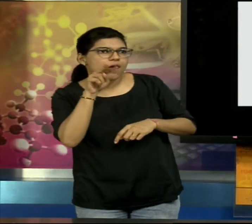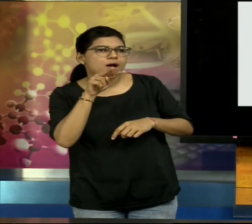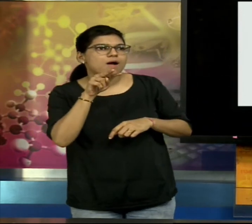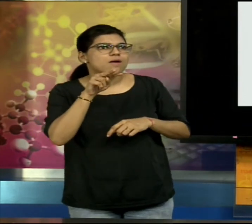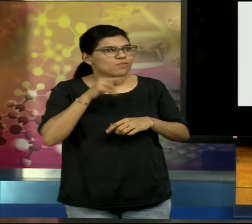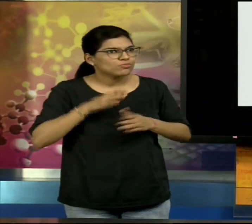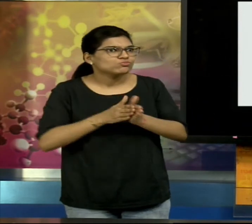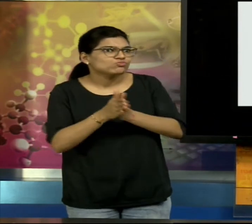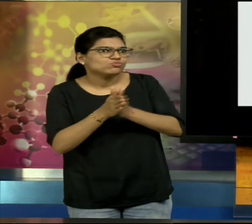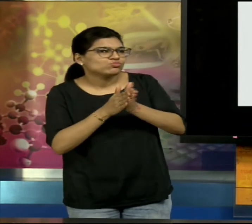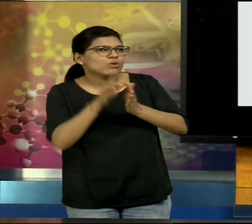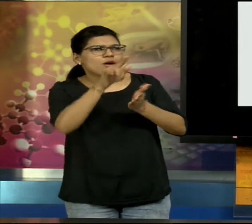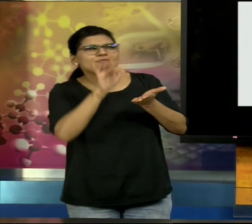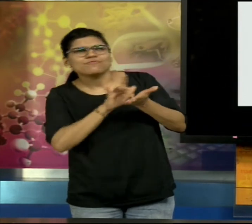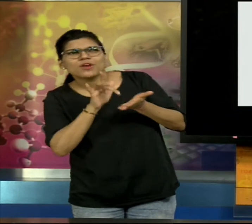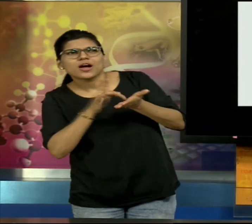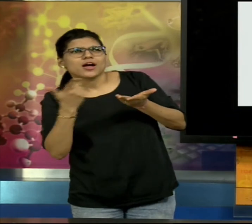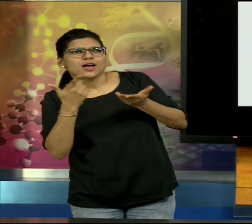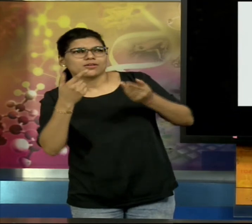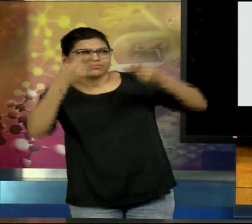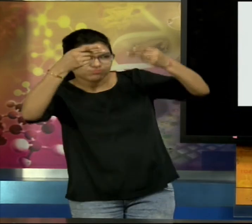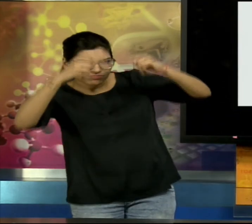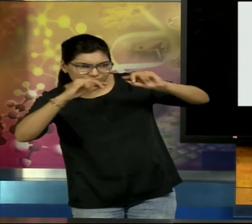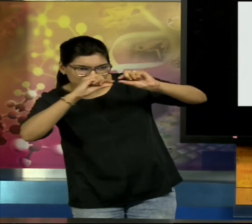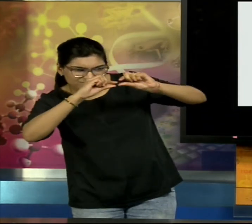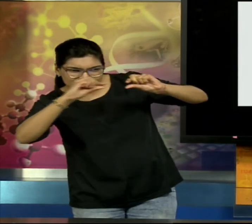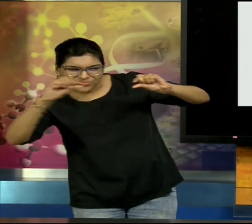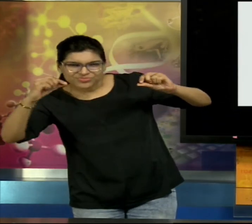This is shopping using